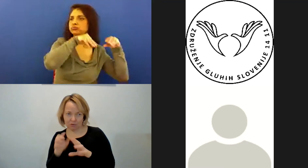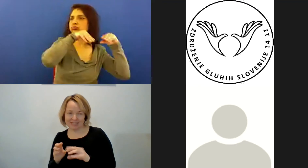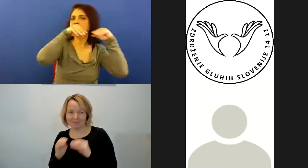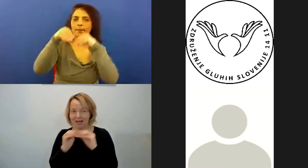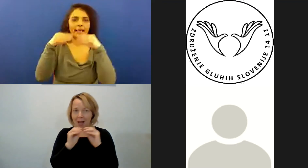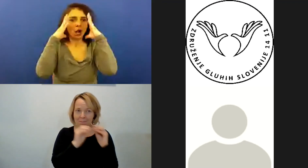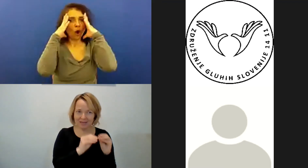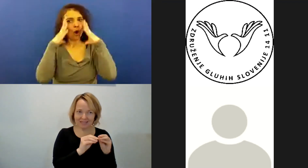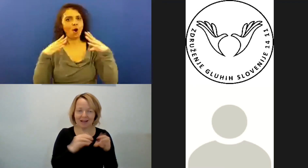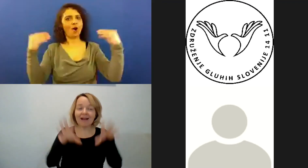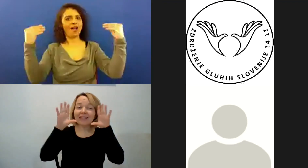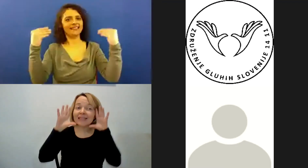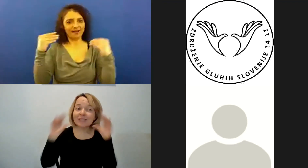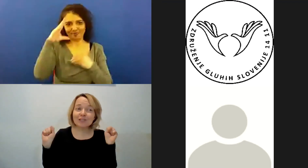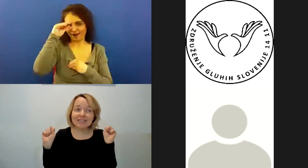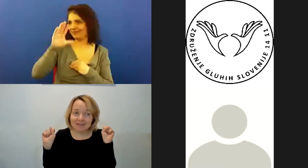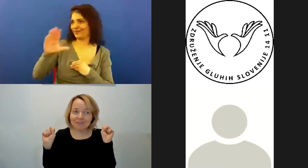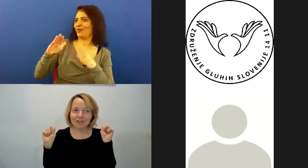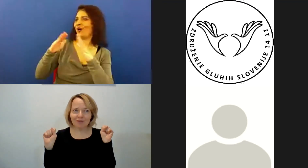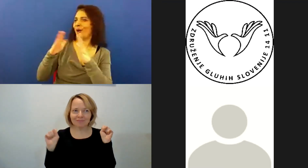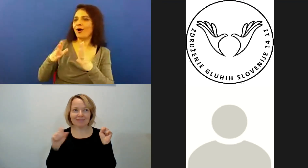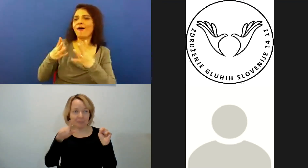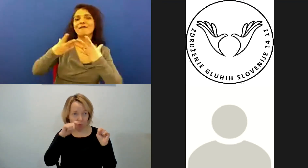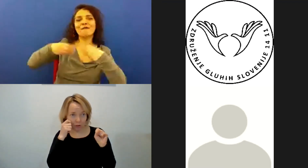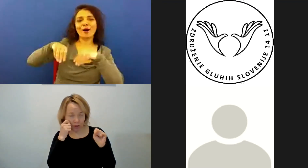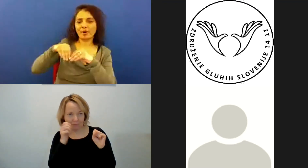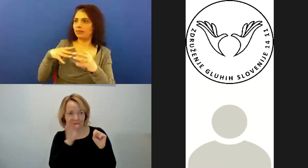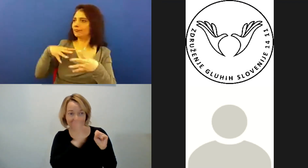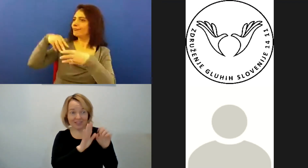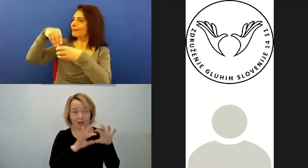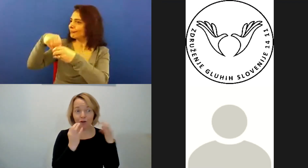windmills and all. I moved my life, started living in Holland,